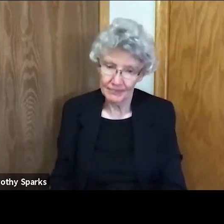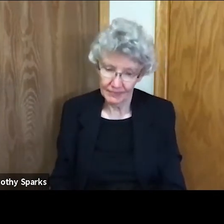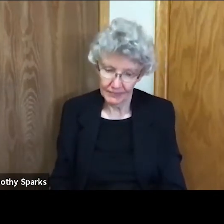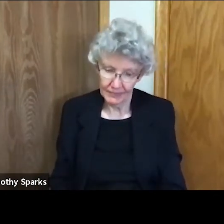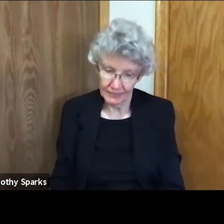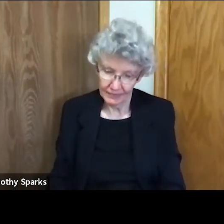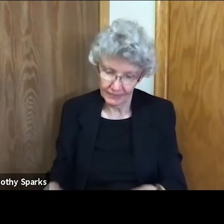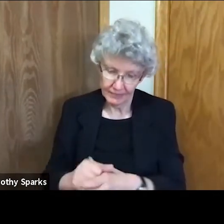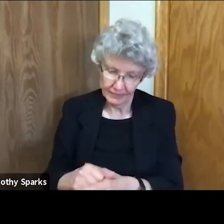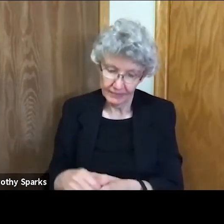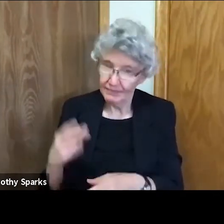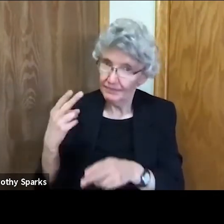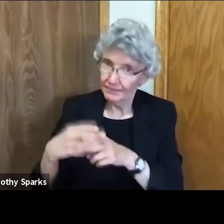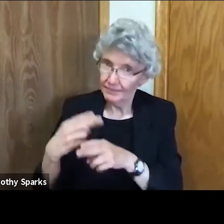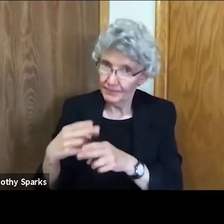way home.